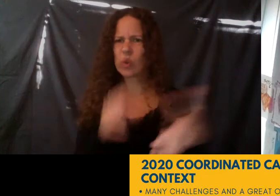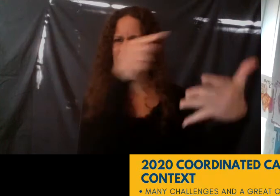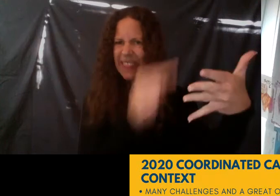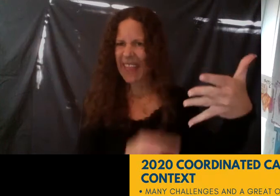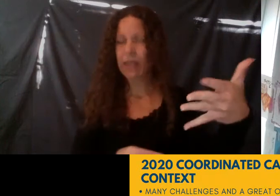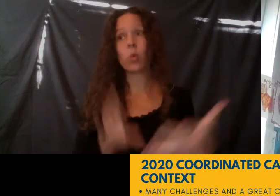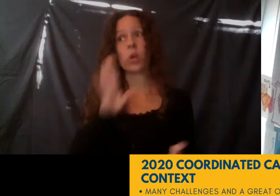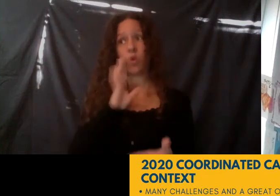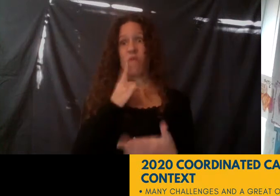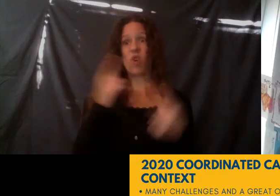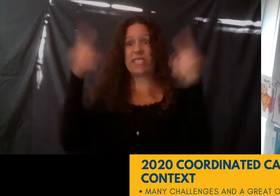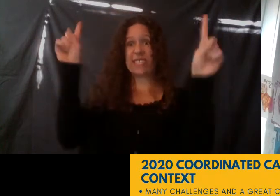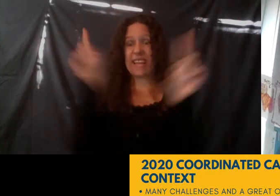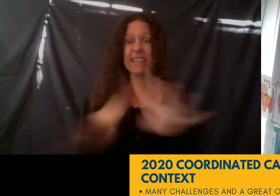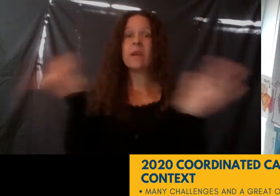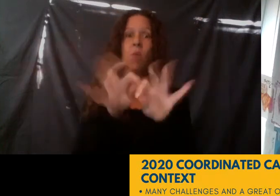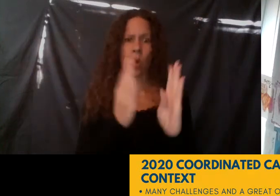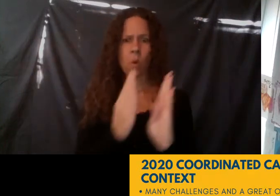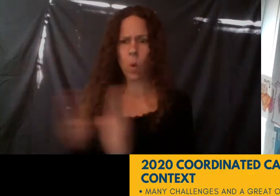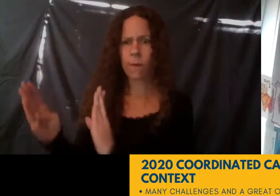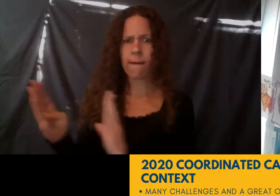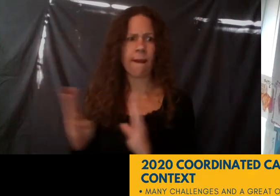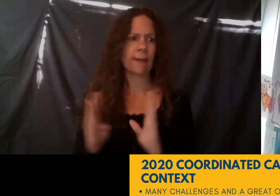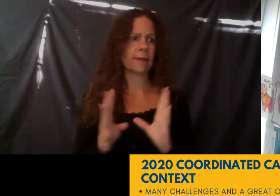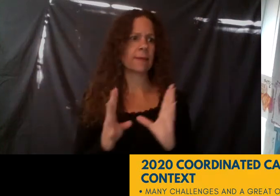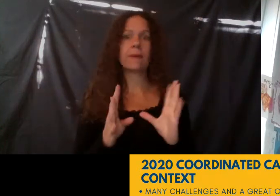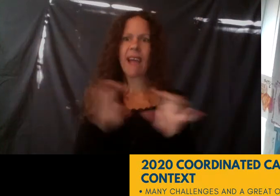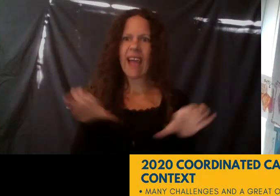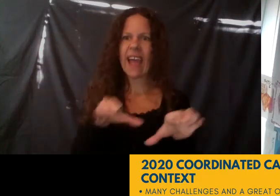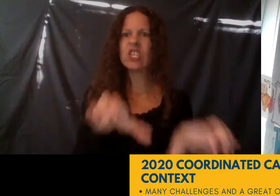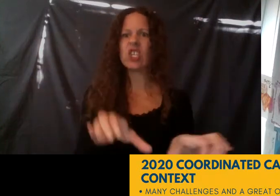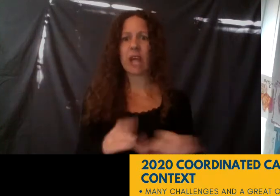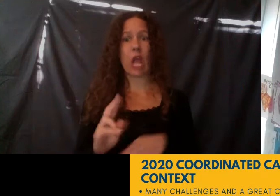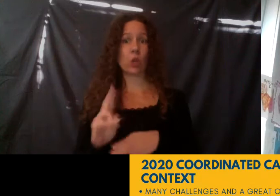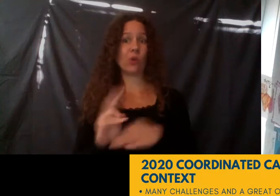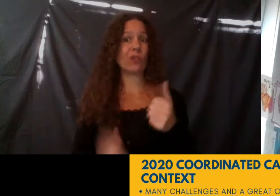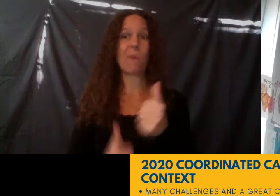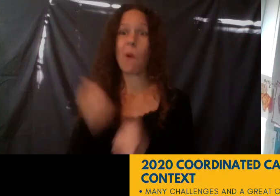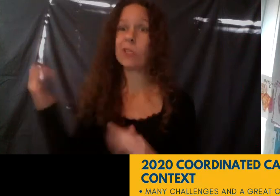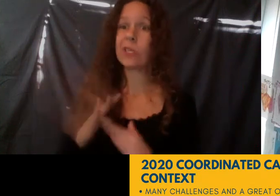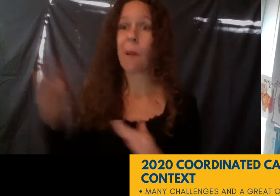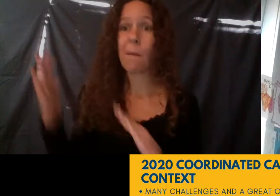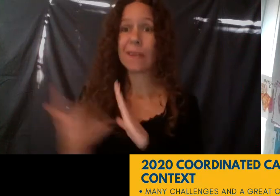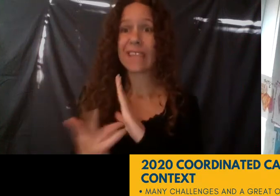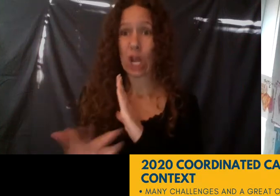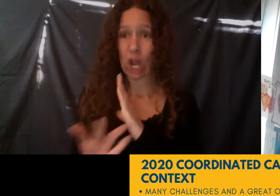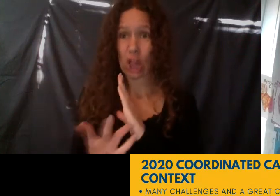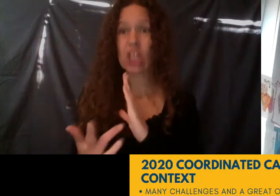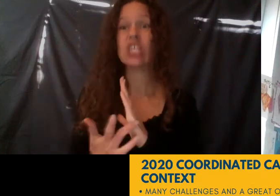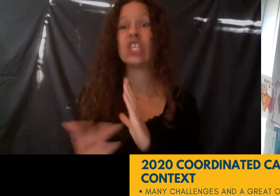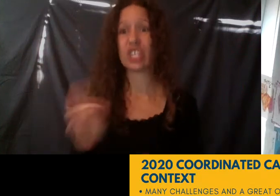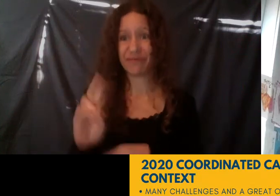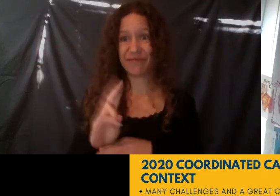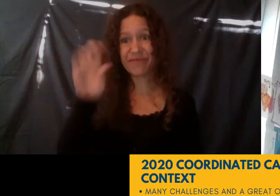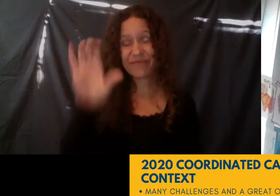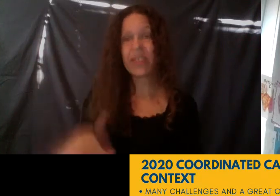draw on the talents of party leaders, activists, and partner organizations, and utilize the most cutting-edge technology. As 2020 unfolded, we